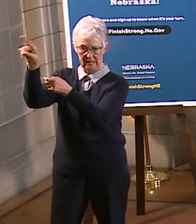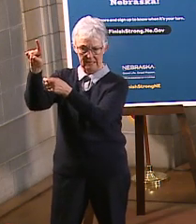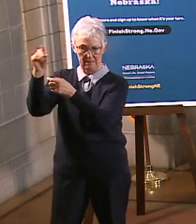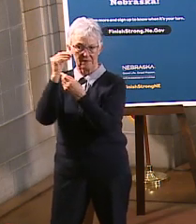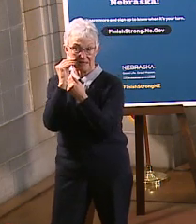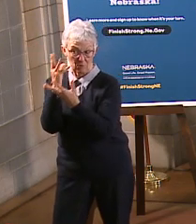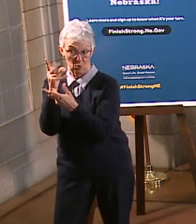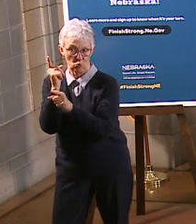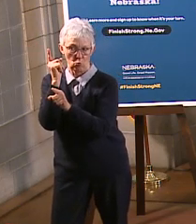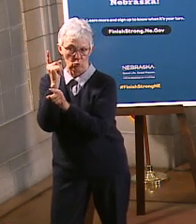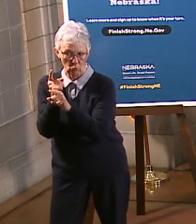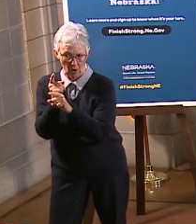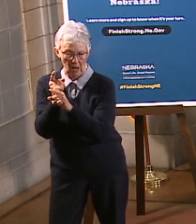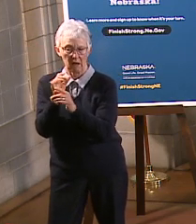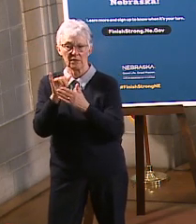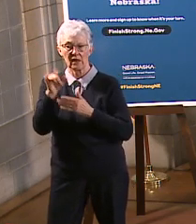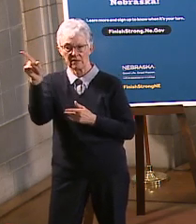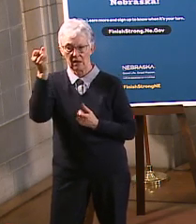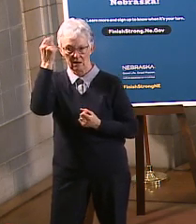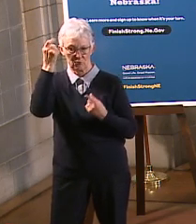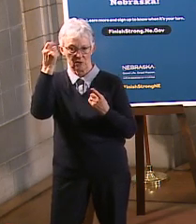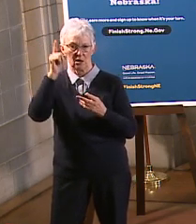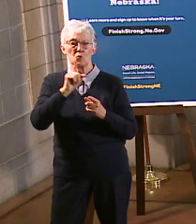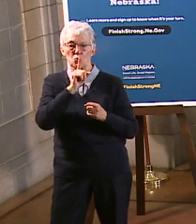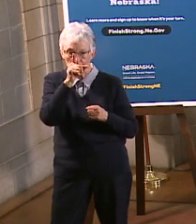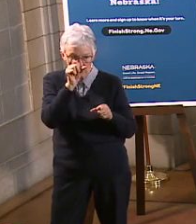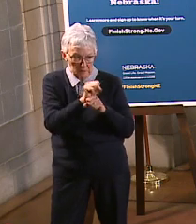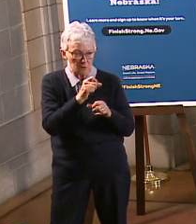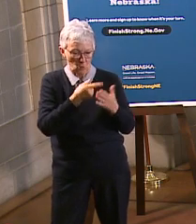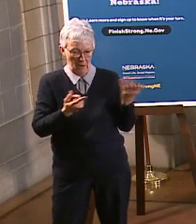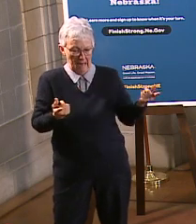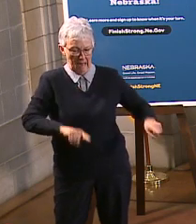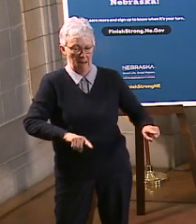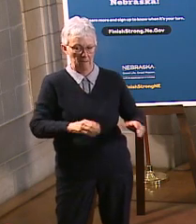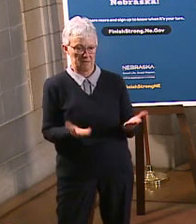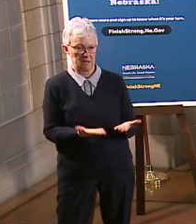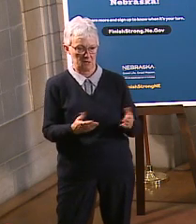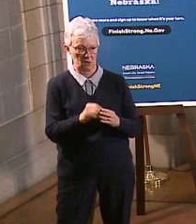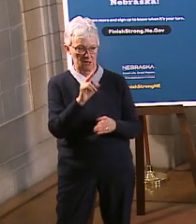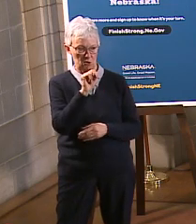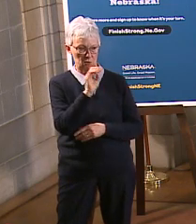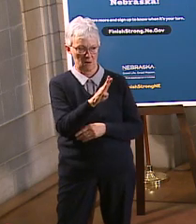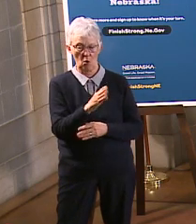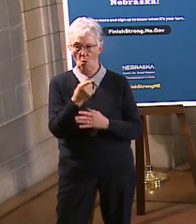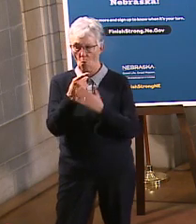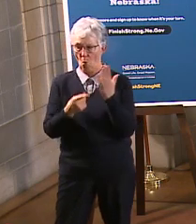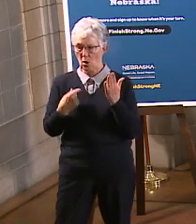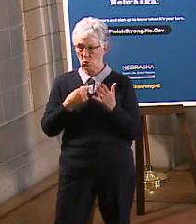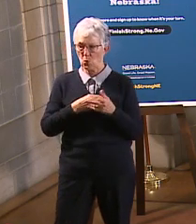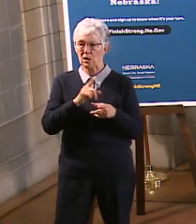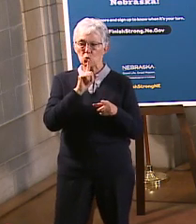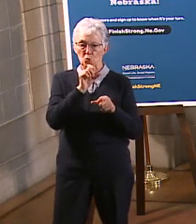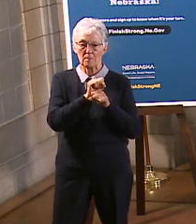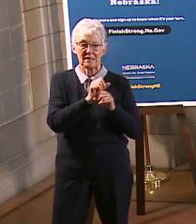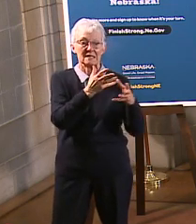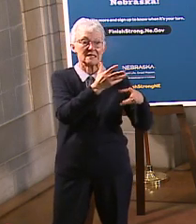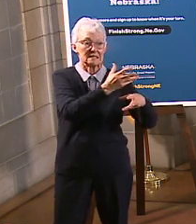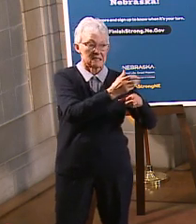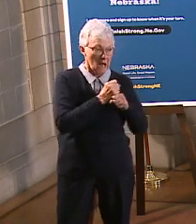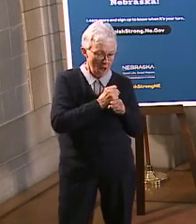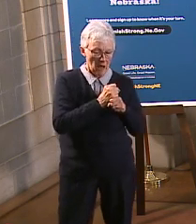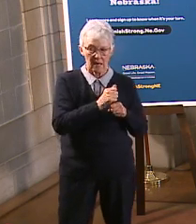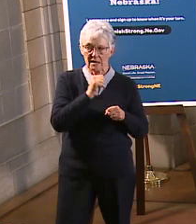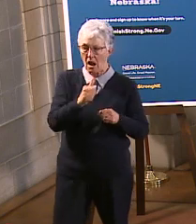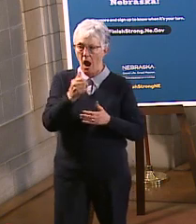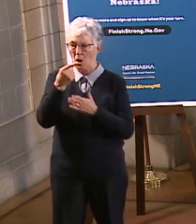gap with regard to what's actually been received in Nebraska versus just allocated and not received, that kind of thing. So